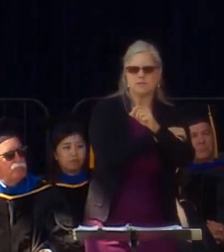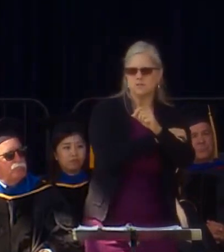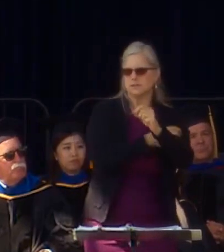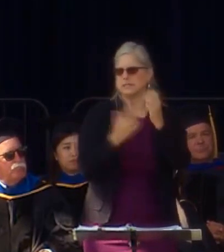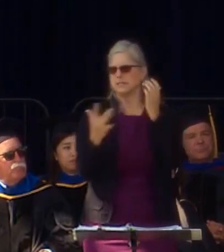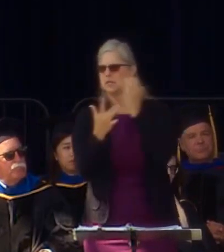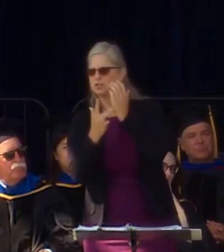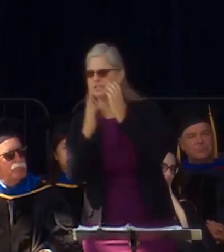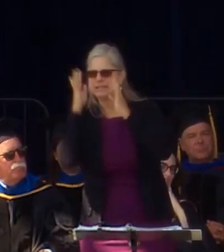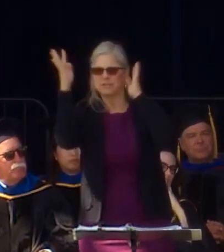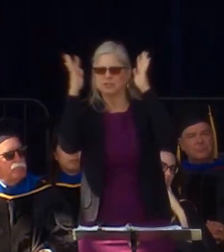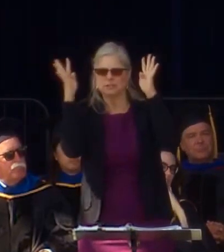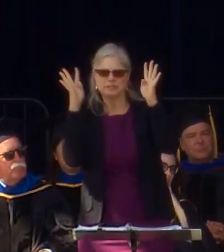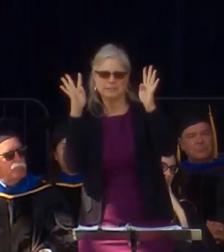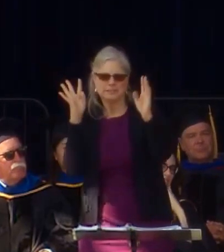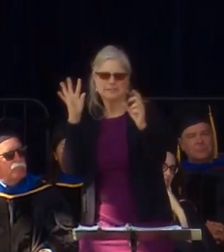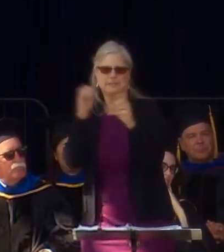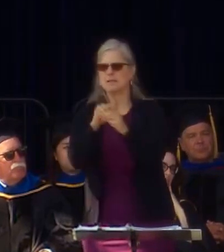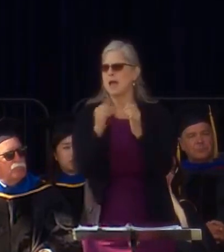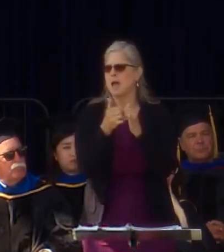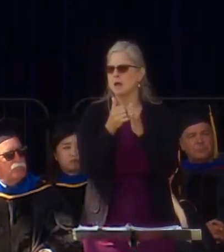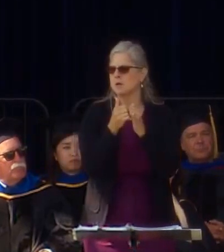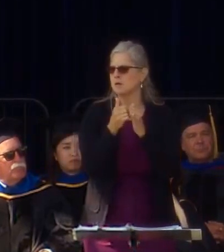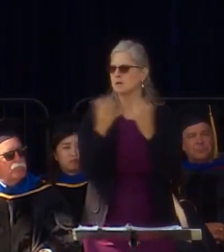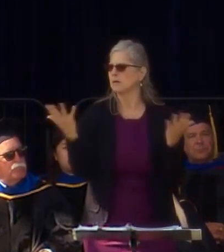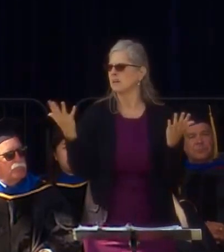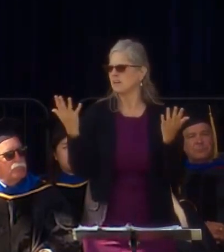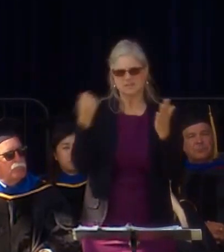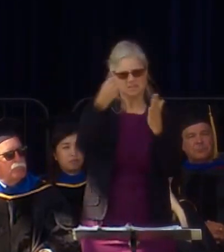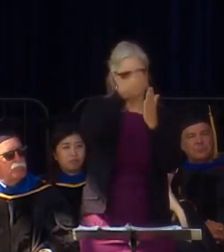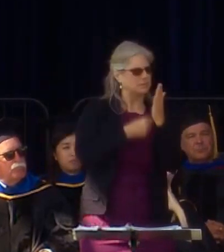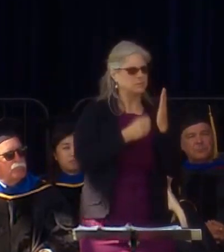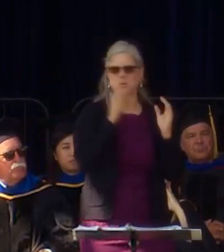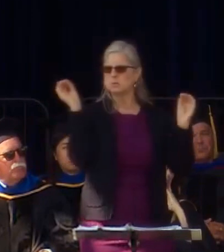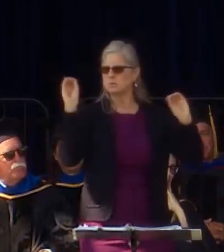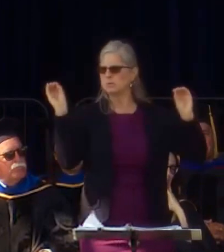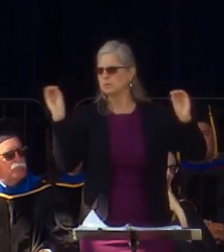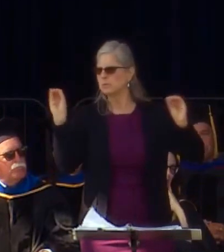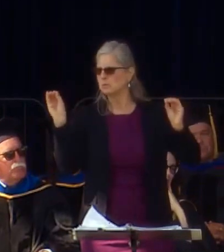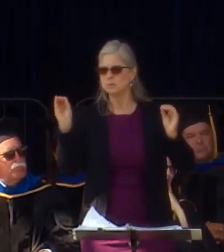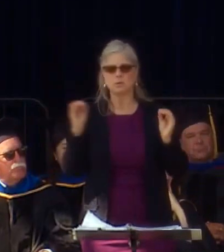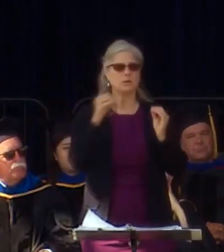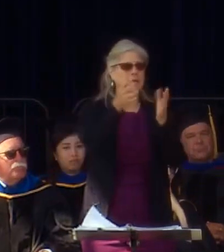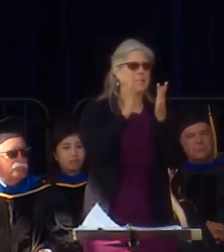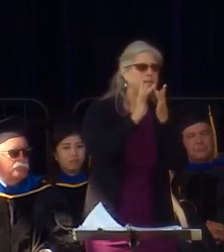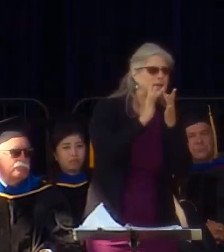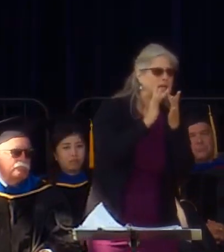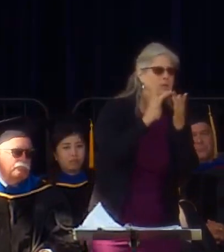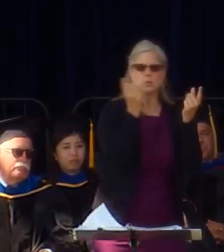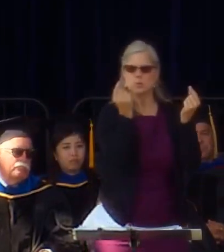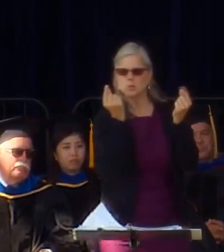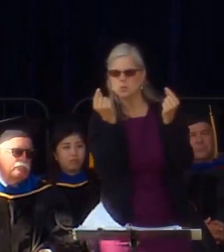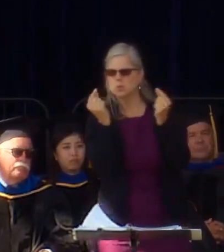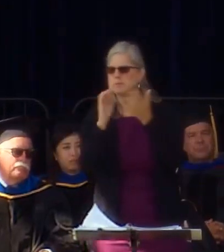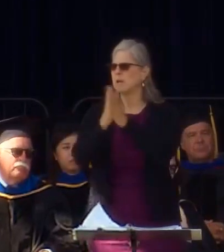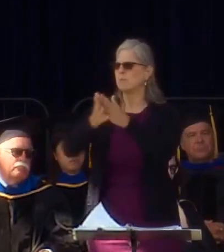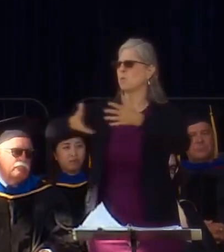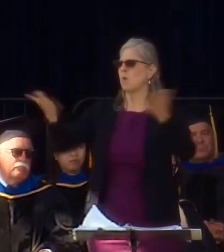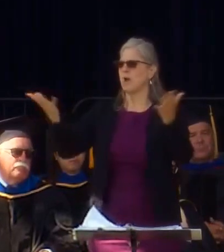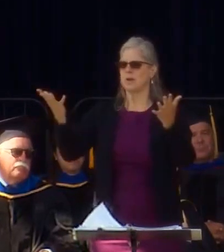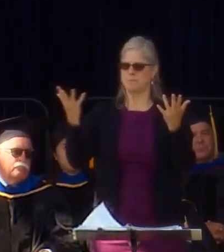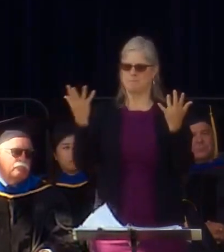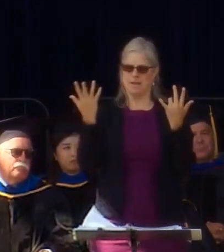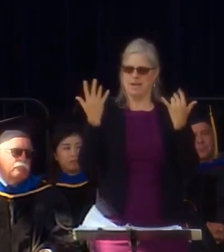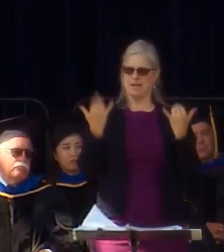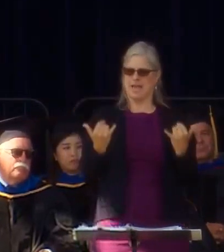innovation. There was no script then for what the internet should do or become, but now it